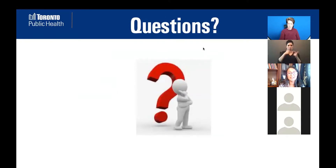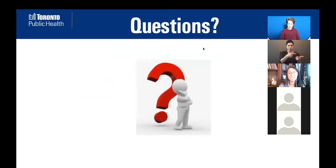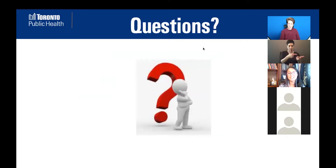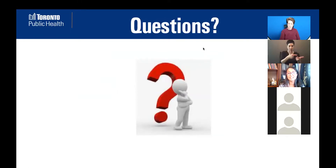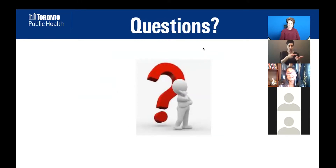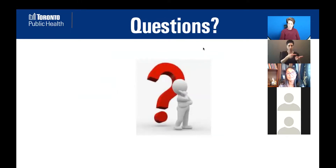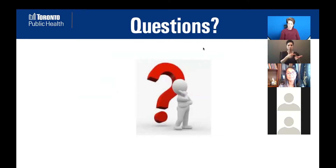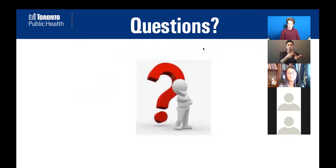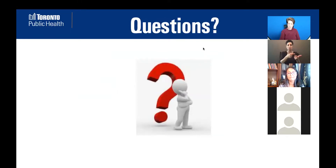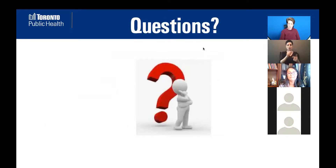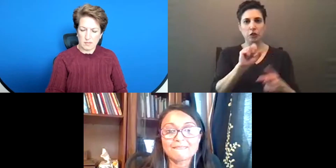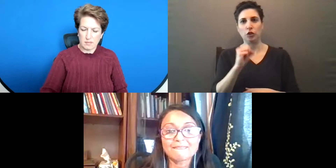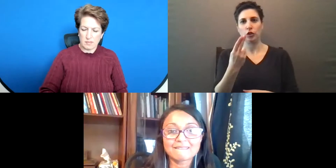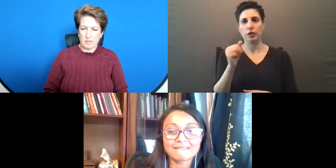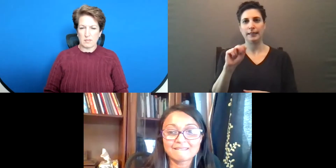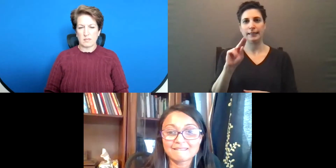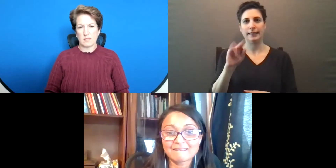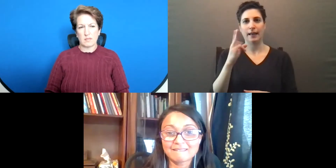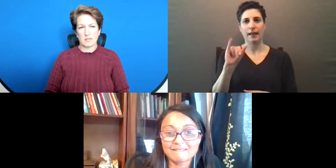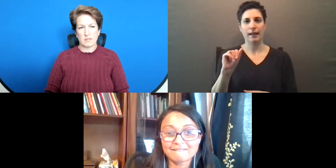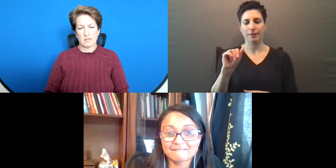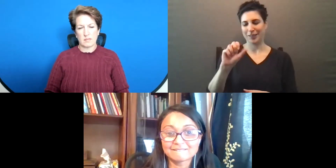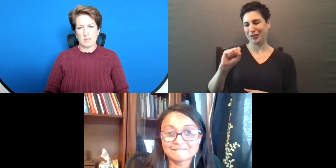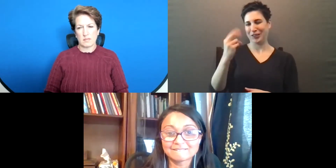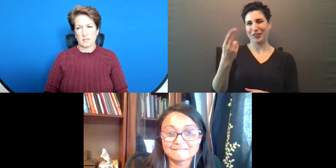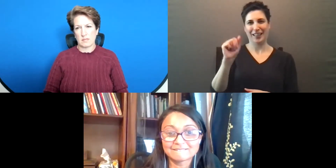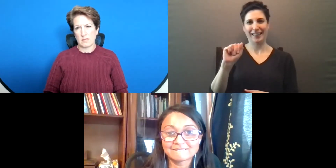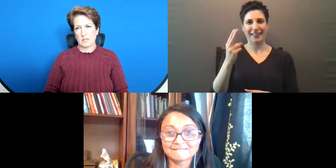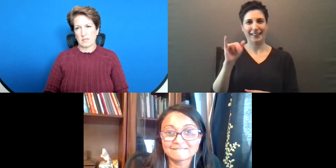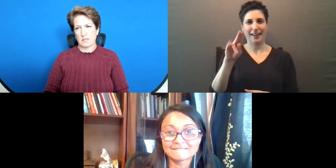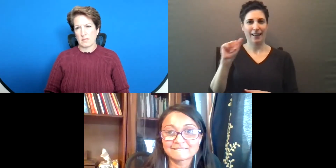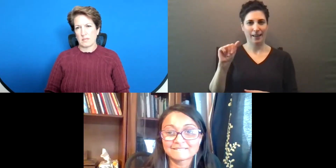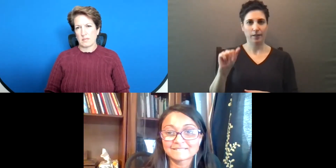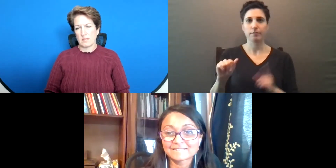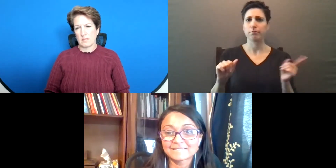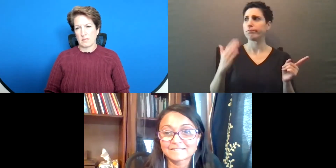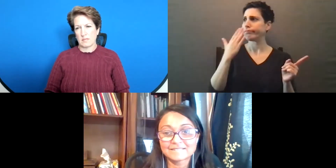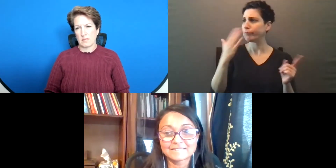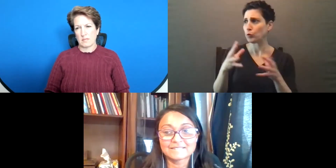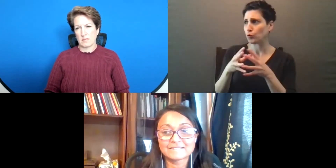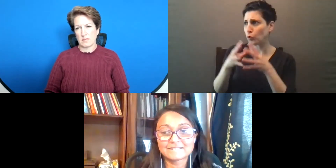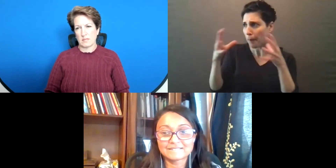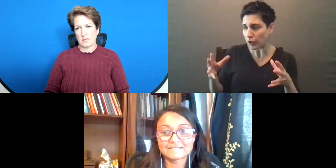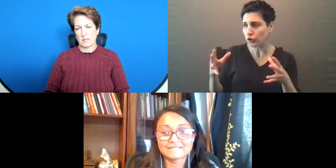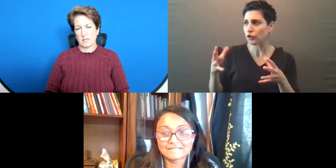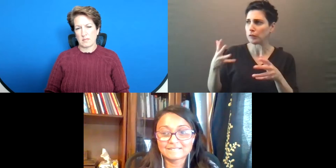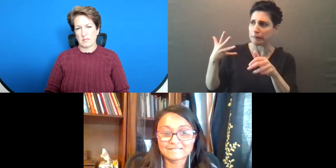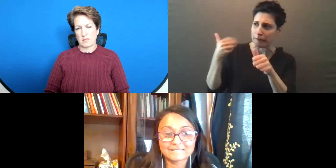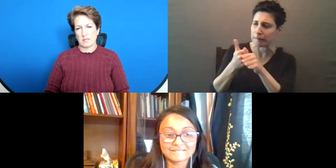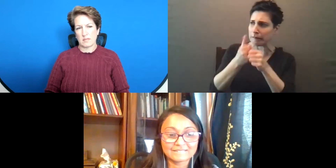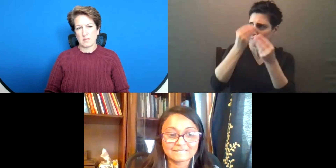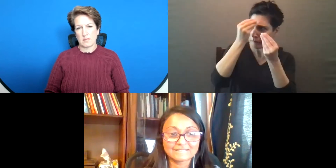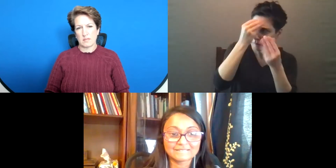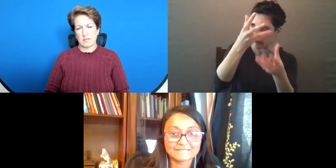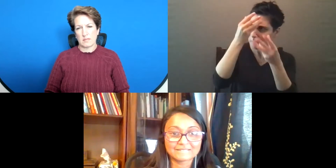you, Shahina. Thank you so much for that helpful information and all the up-to-date stats and information. That was